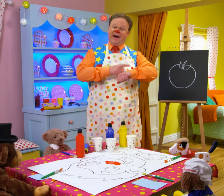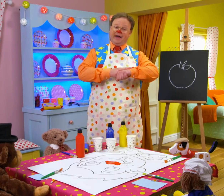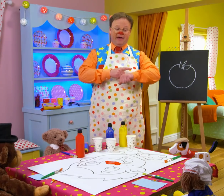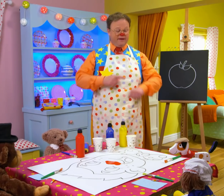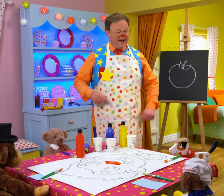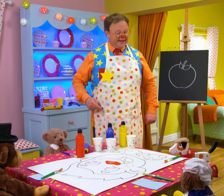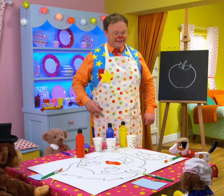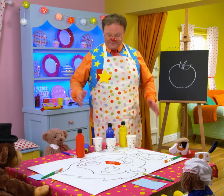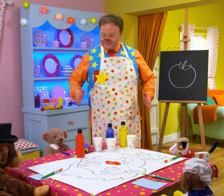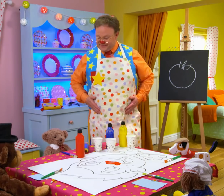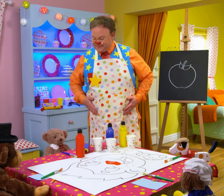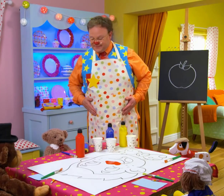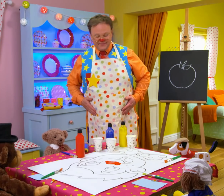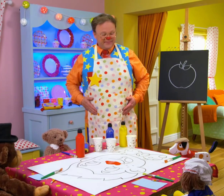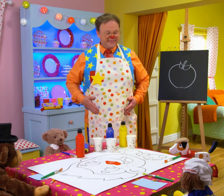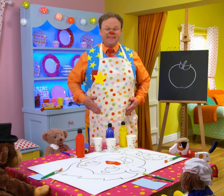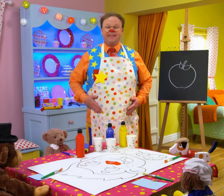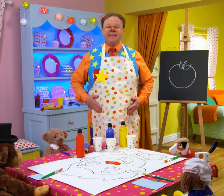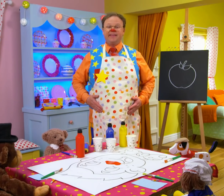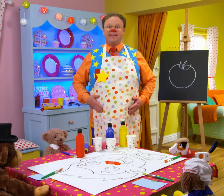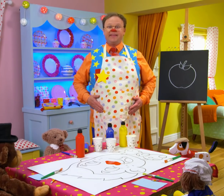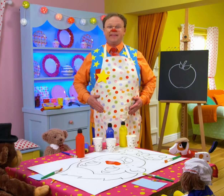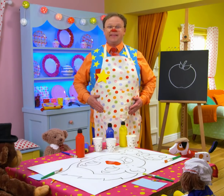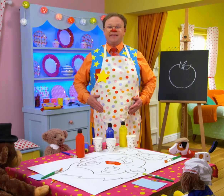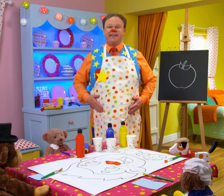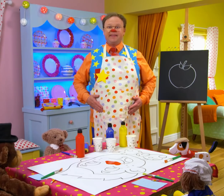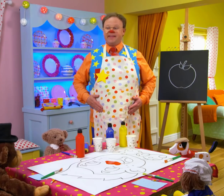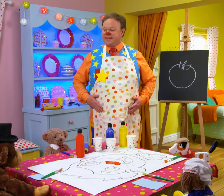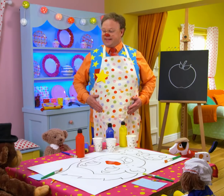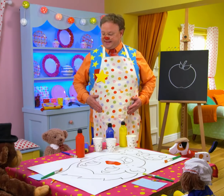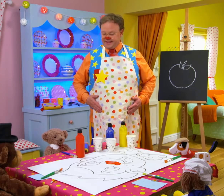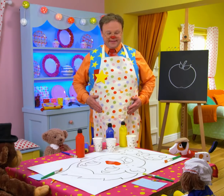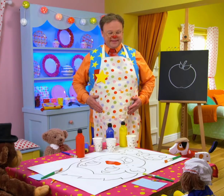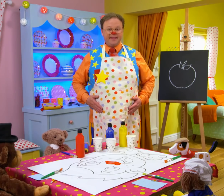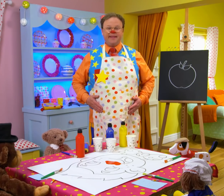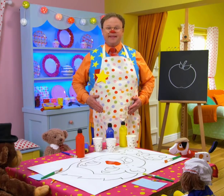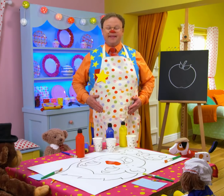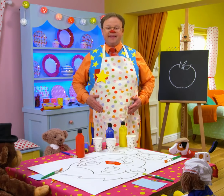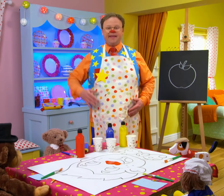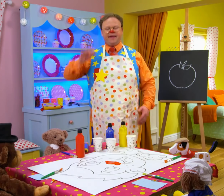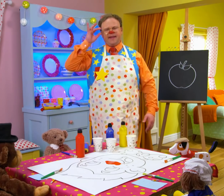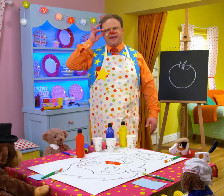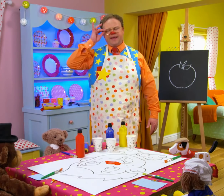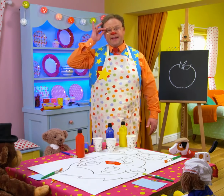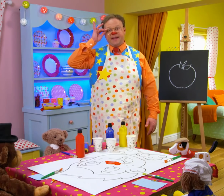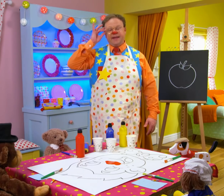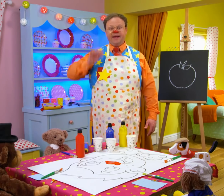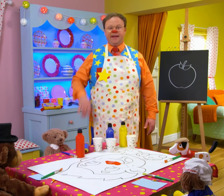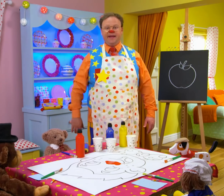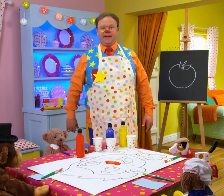time, everyone. Before you take Tumble Ted home, Teacher Tumble, please, can you show us the sign for teacher?